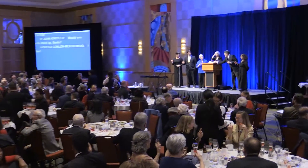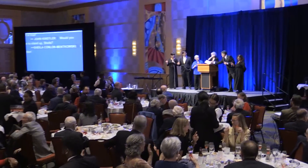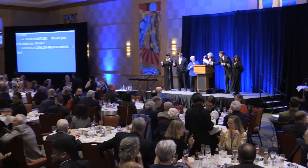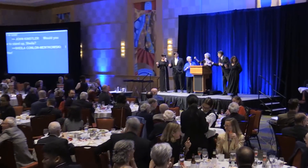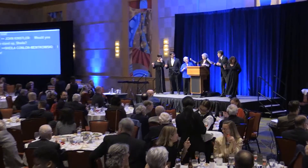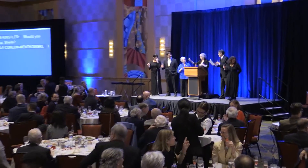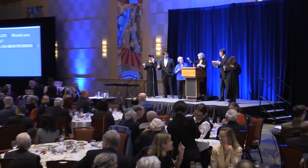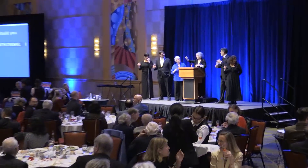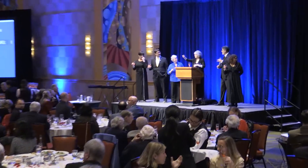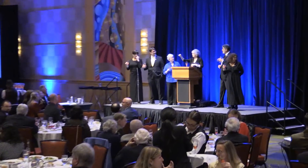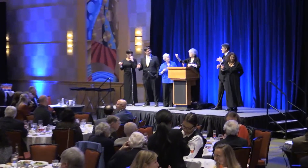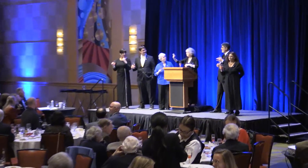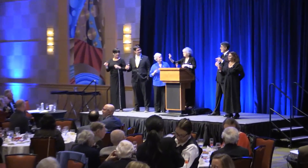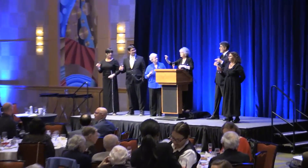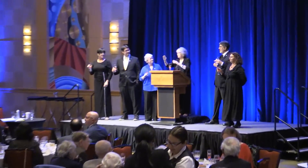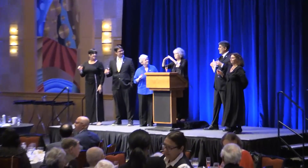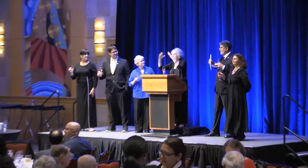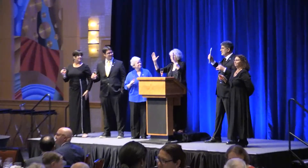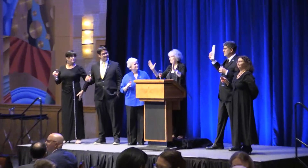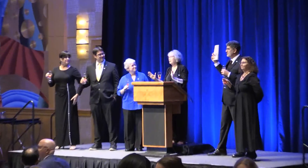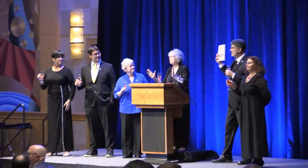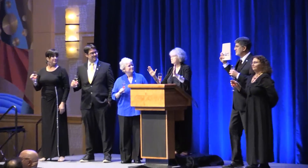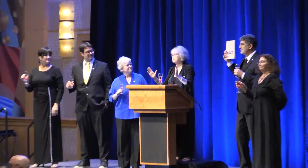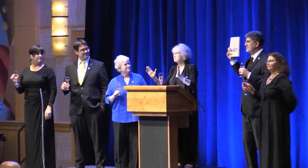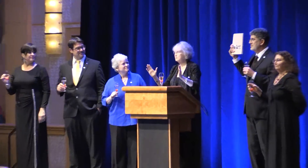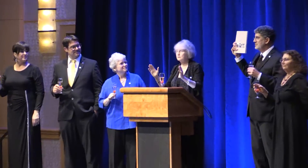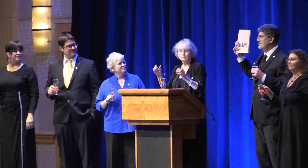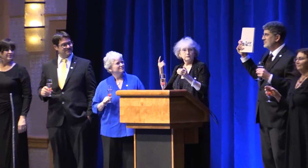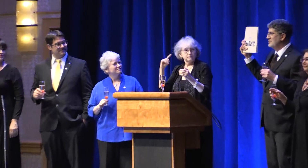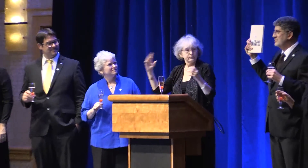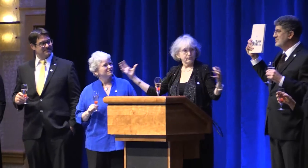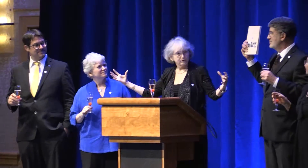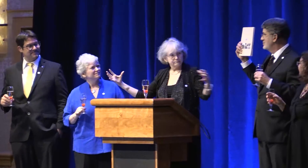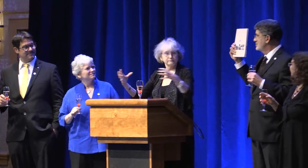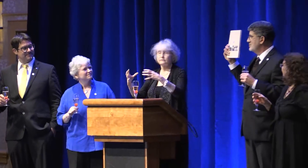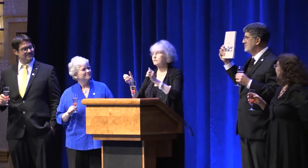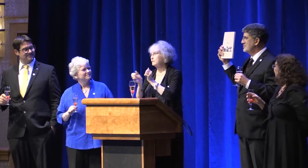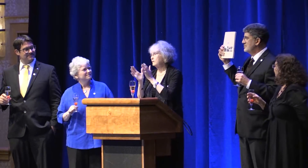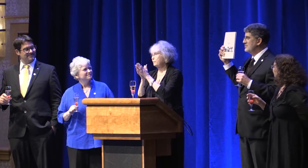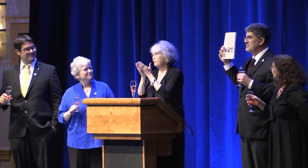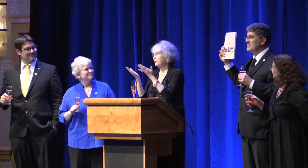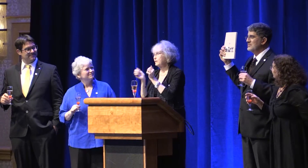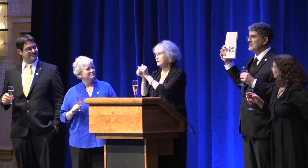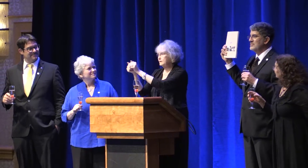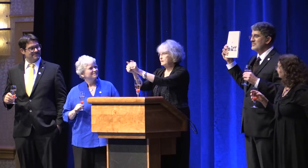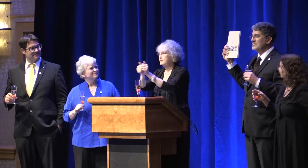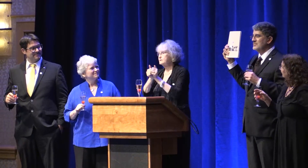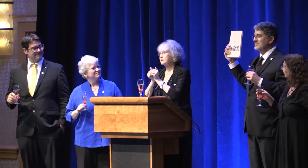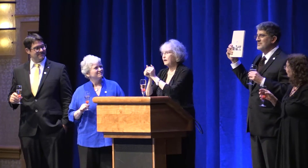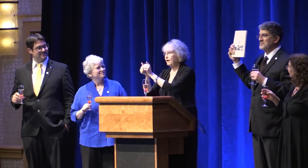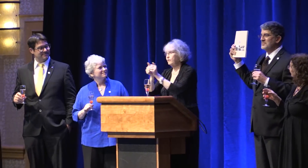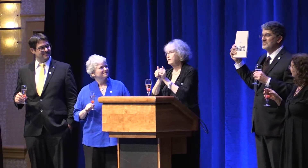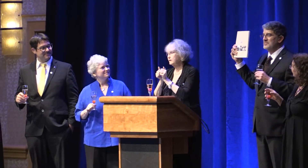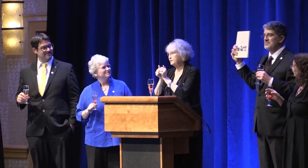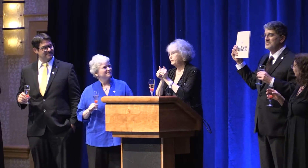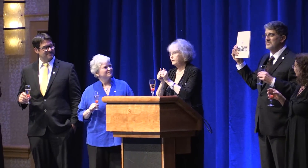I want to thank Claude and Jim House for compiling what became this